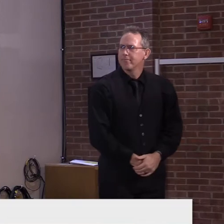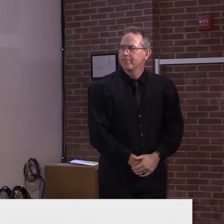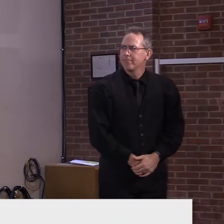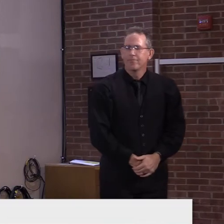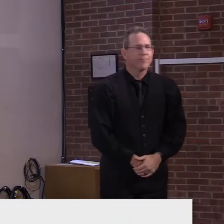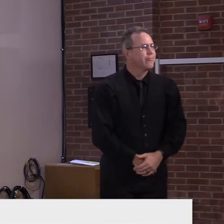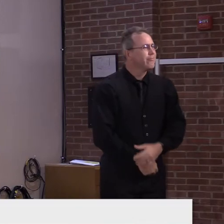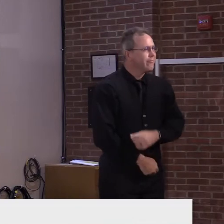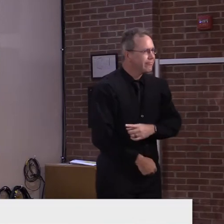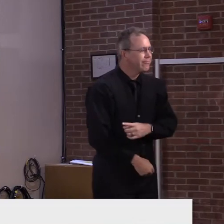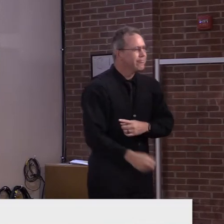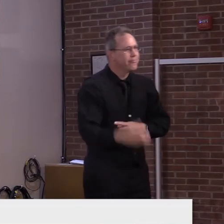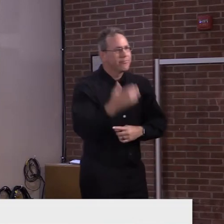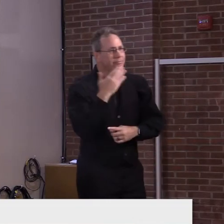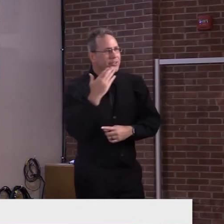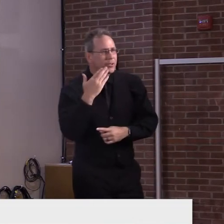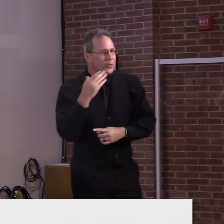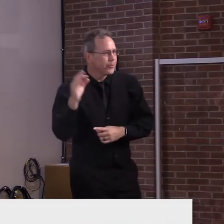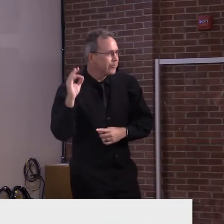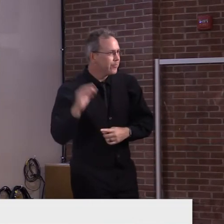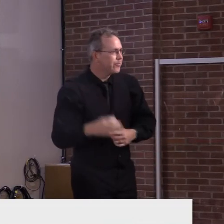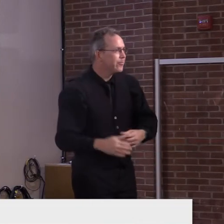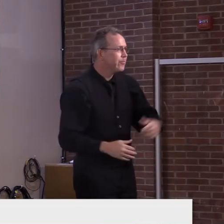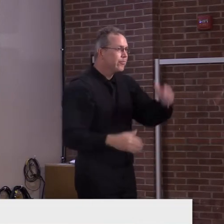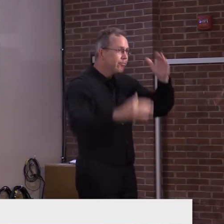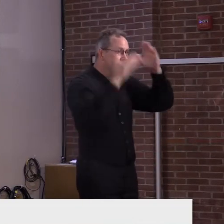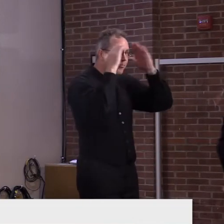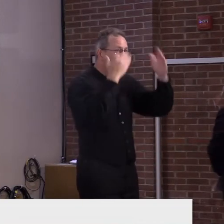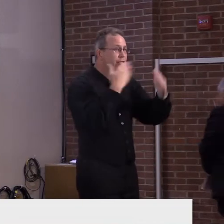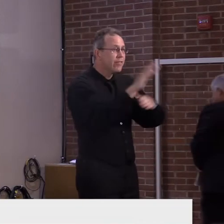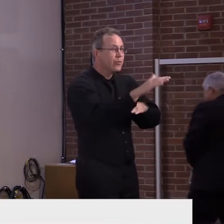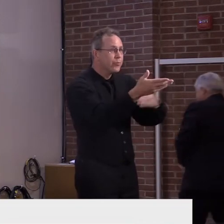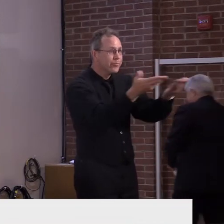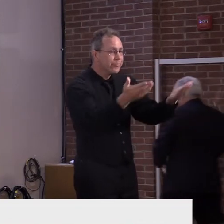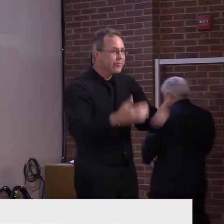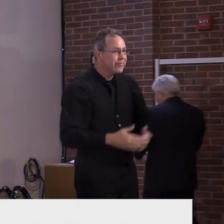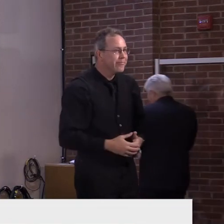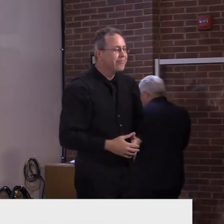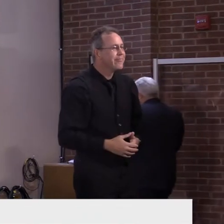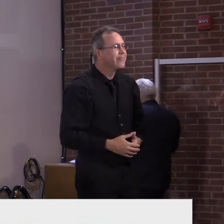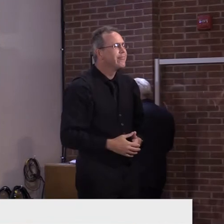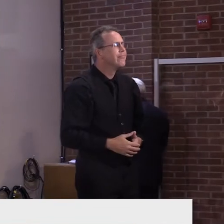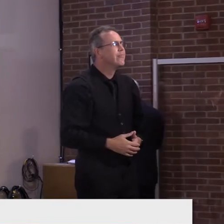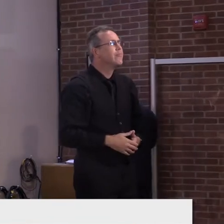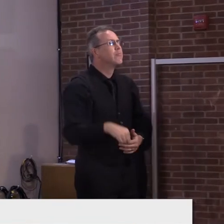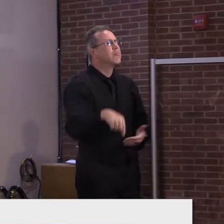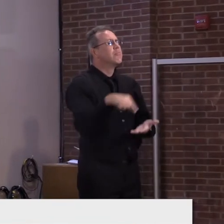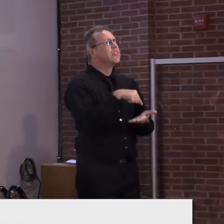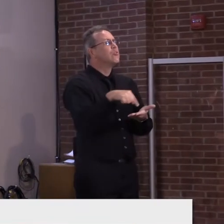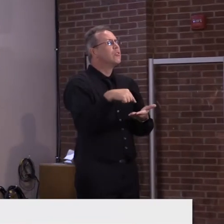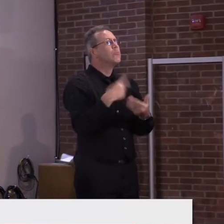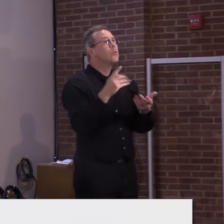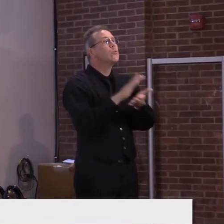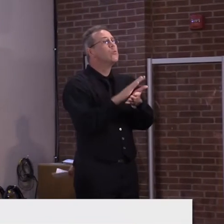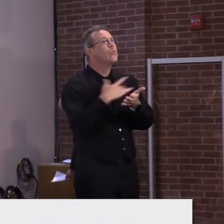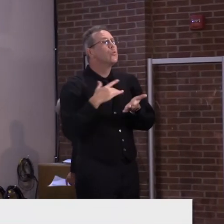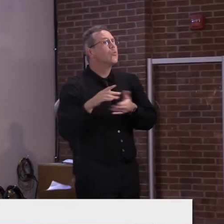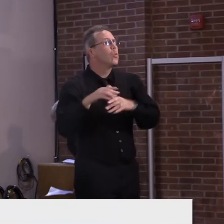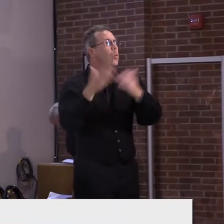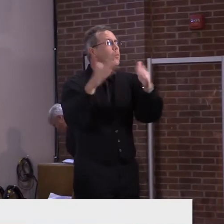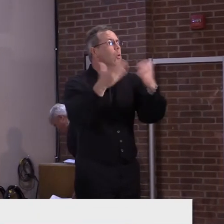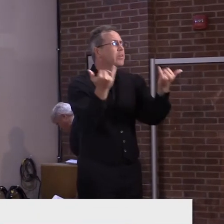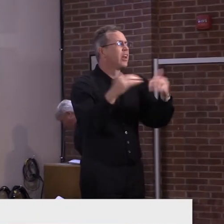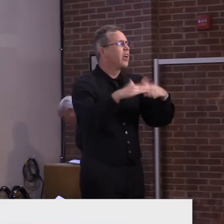Thank you, Commissioner Picek. Good afternoon. Most of our schools will be open as of this week, so I thought I'd provide an update on the opening of school